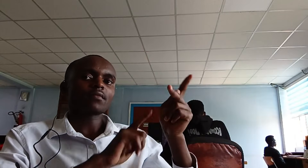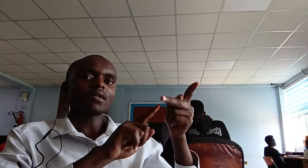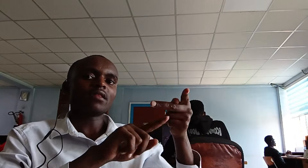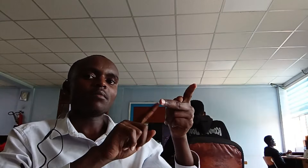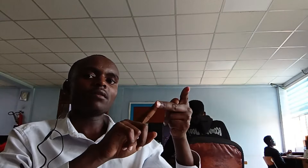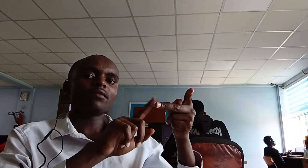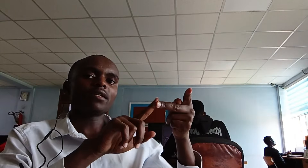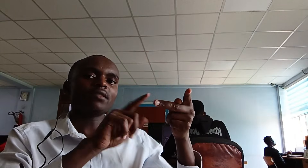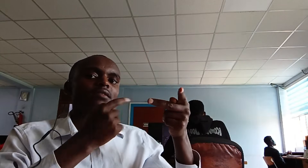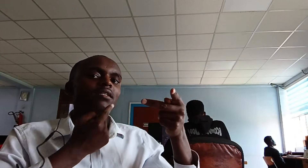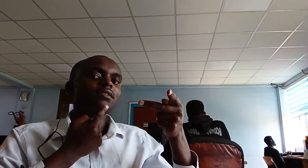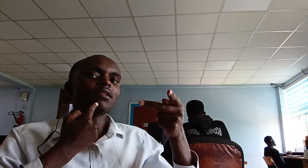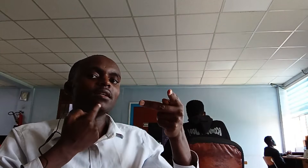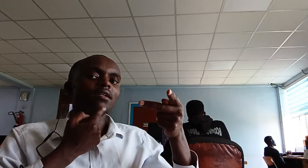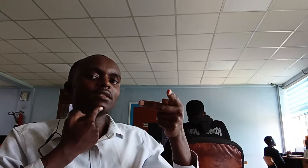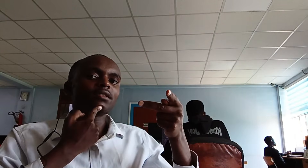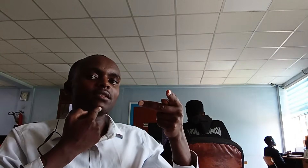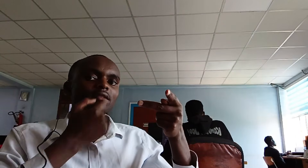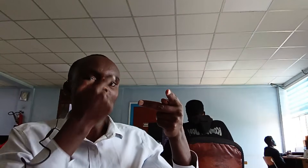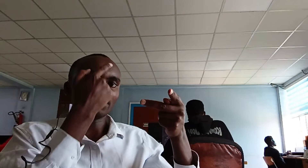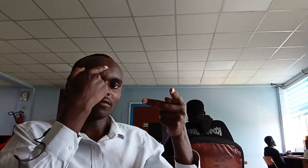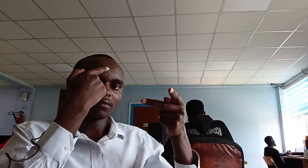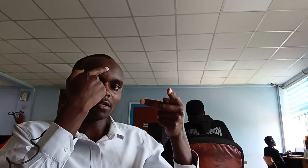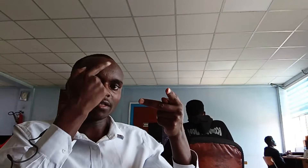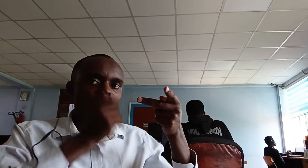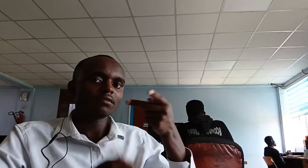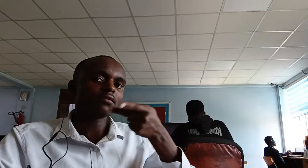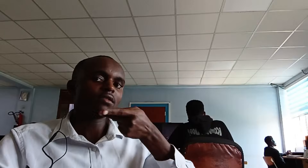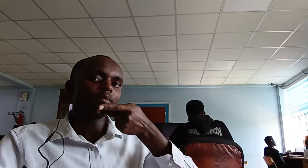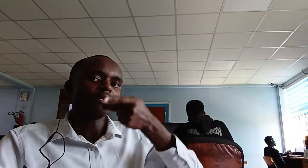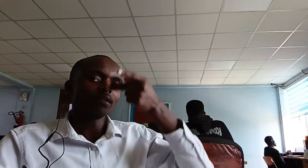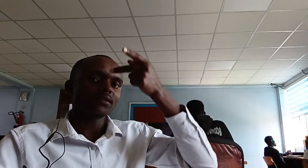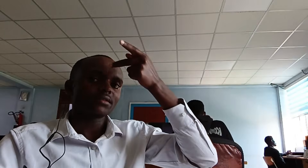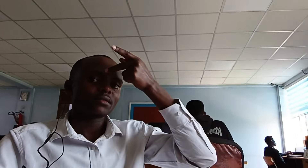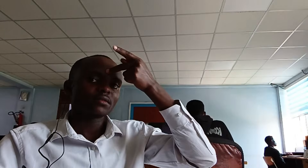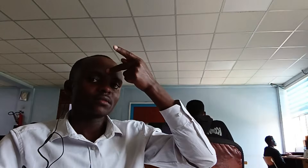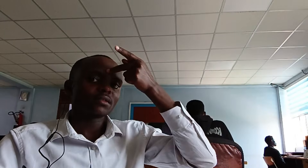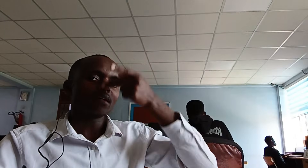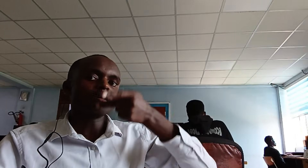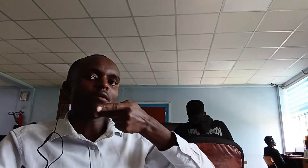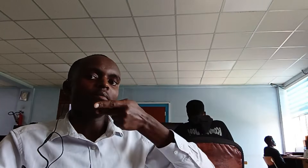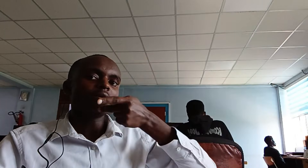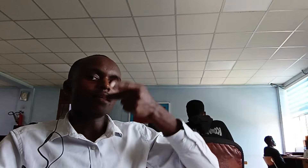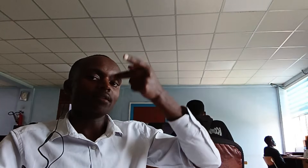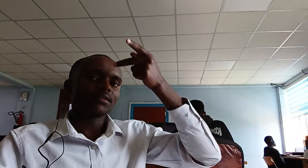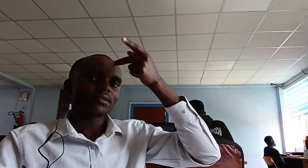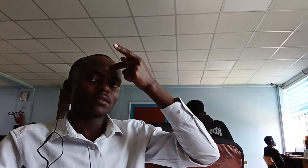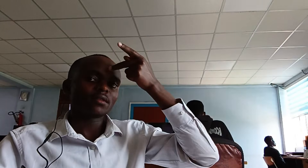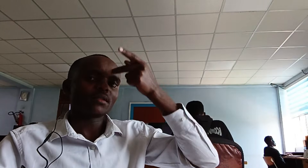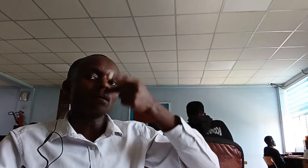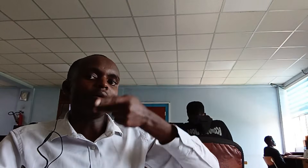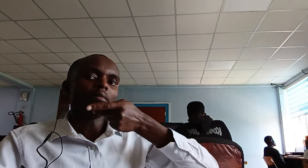The big finger is touching the chin and the forehead. So it's parent. Parent.